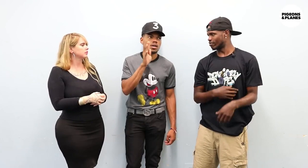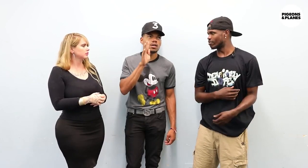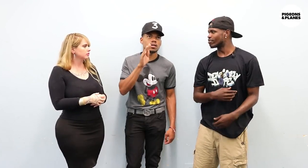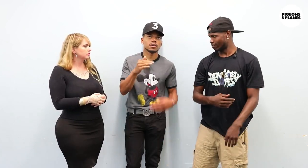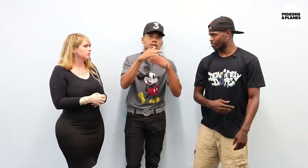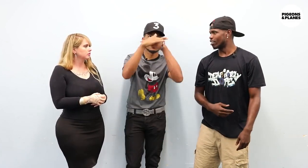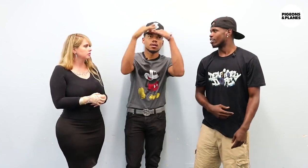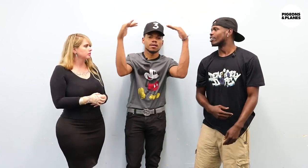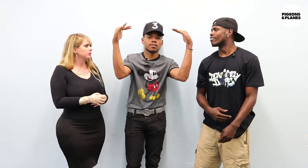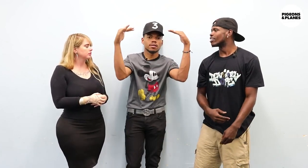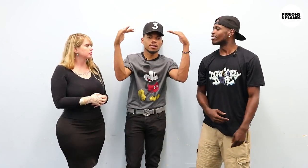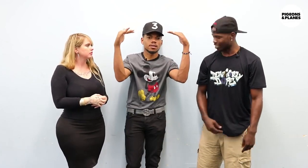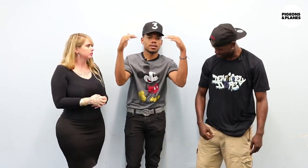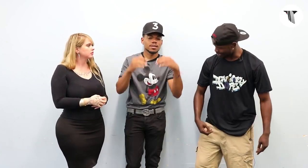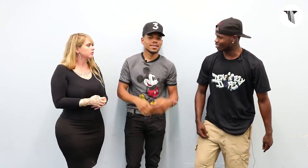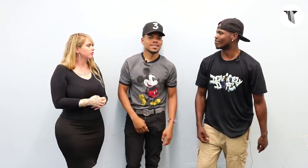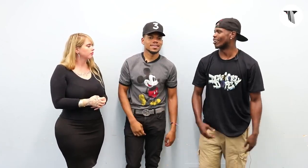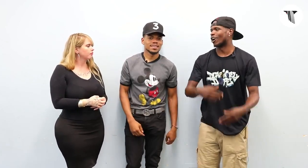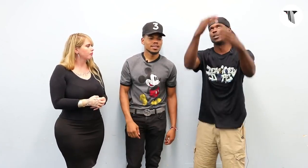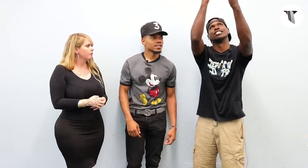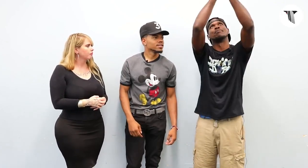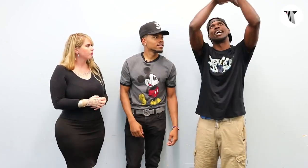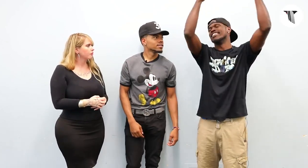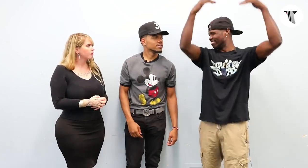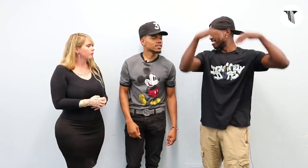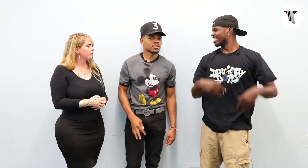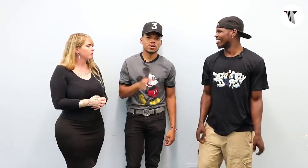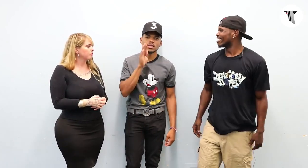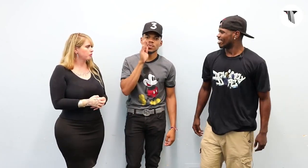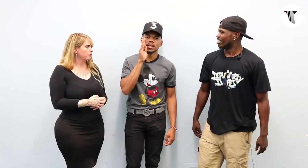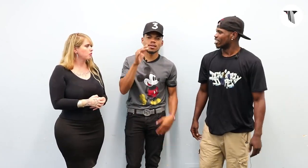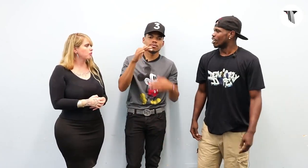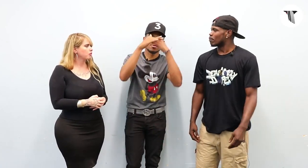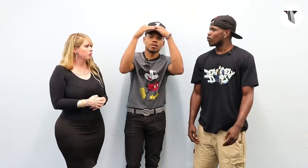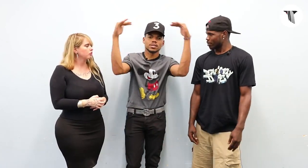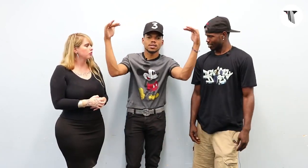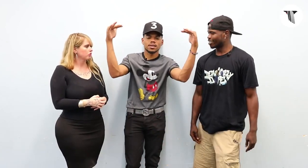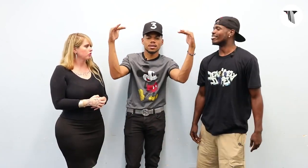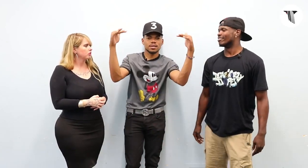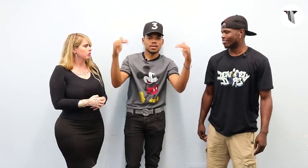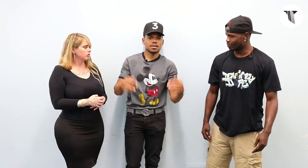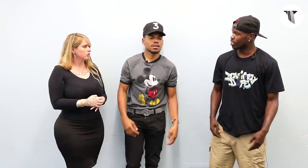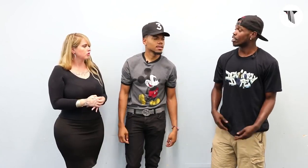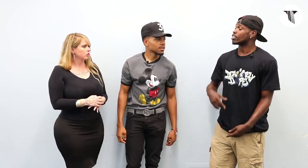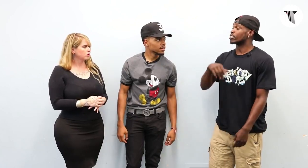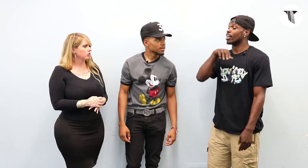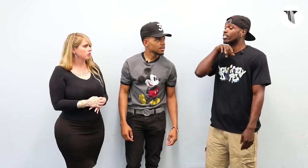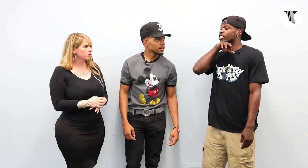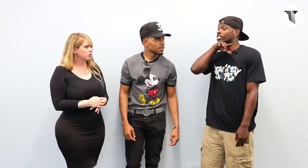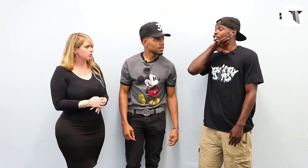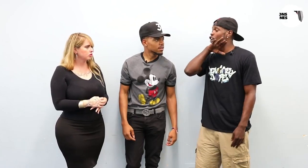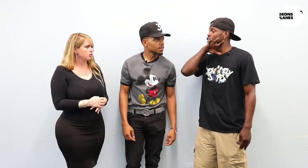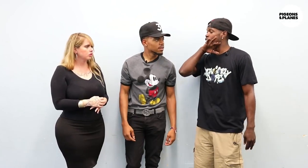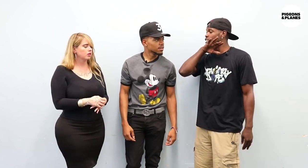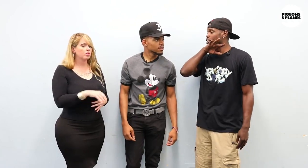Talk, heaven. Yes, sir. Always up high. So I speak of promised land. Mm-hmm. Now this is dirt,